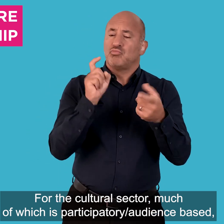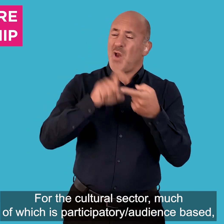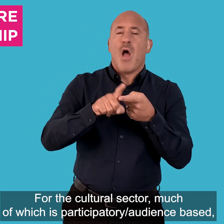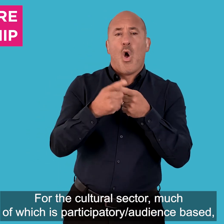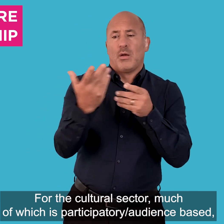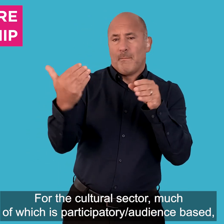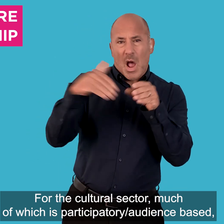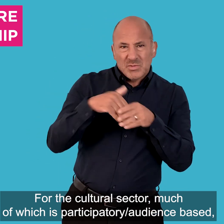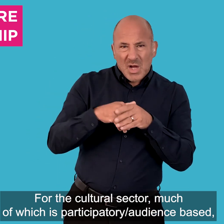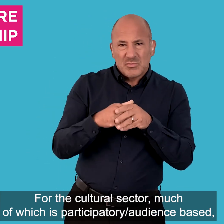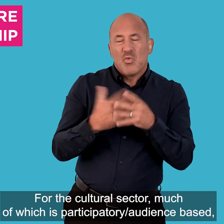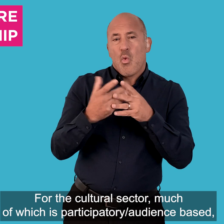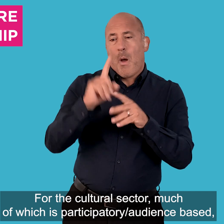participatory/audience-based,